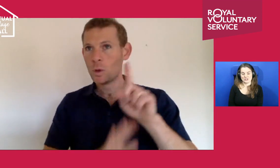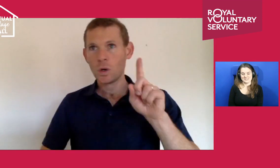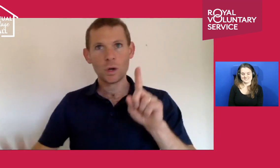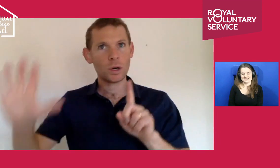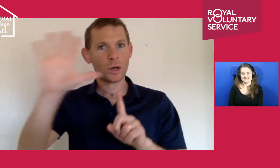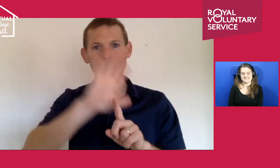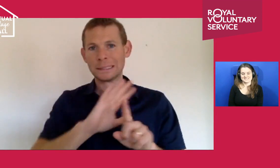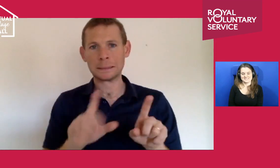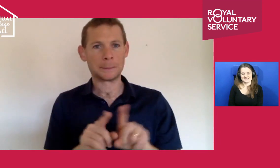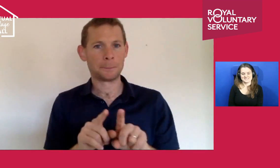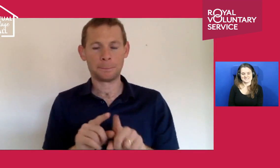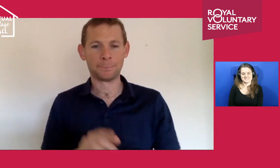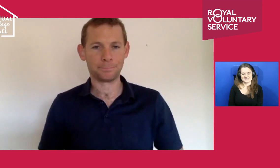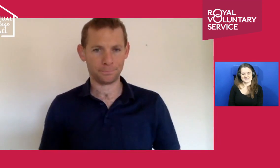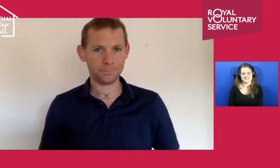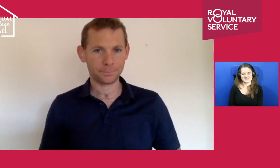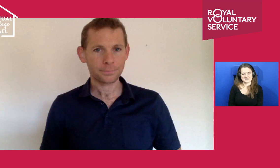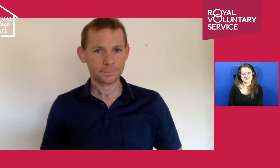Girl.